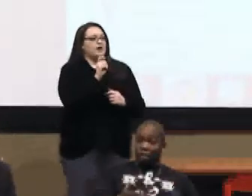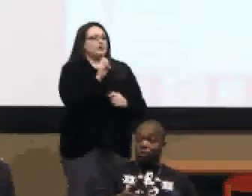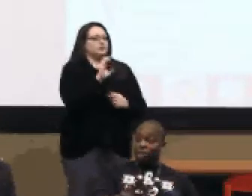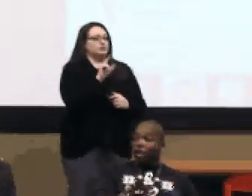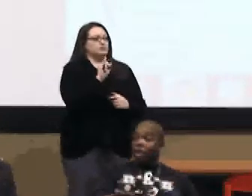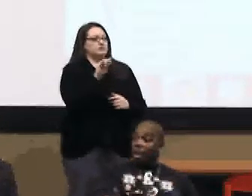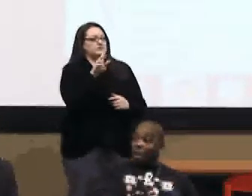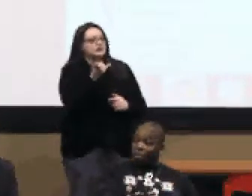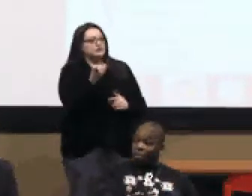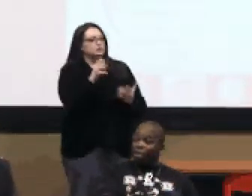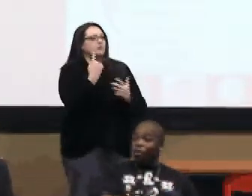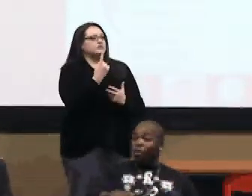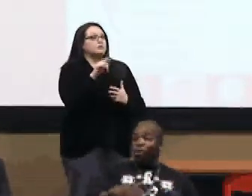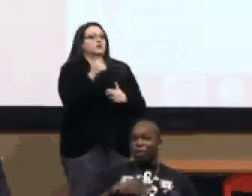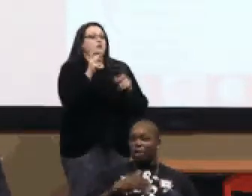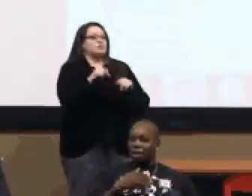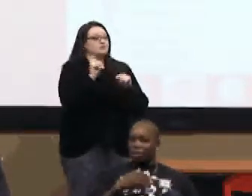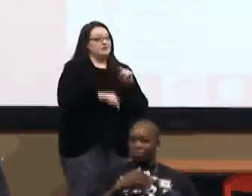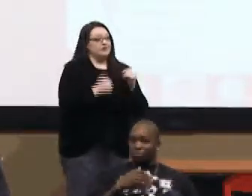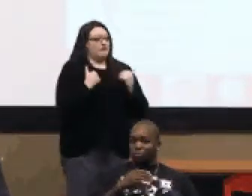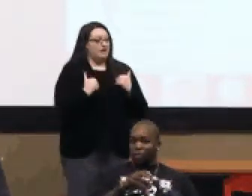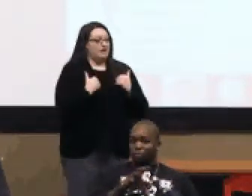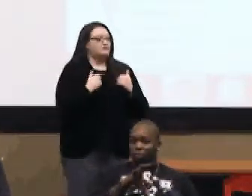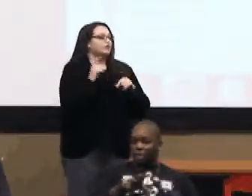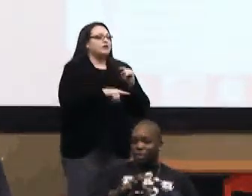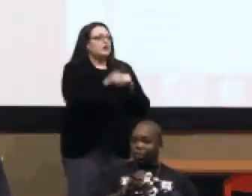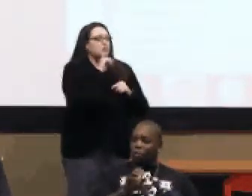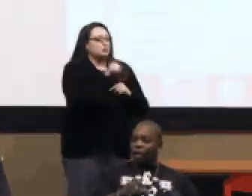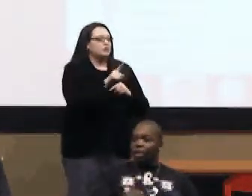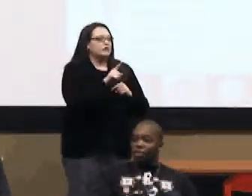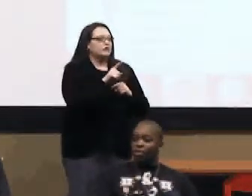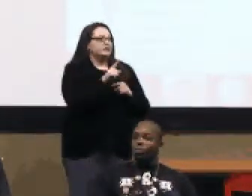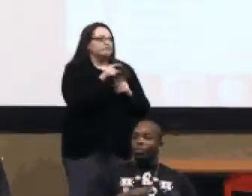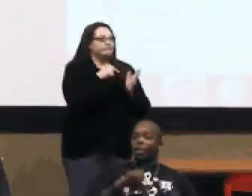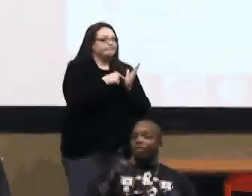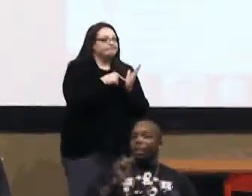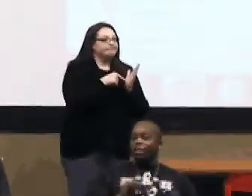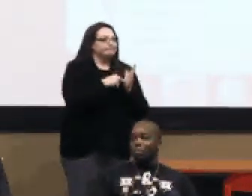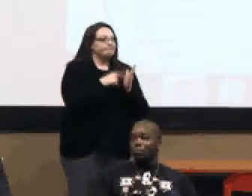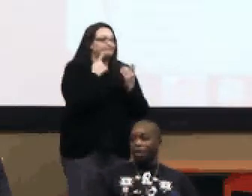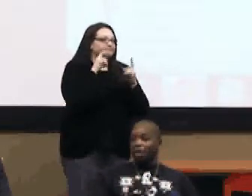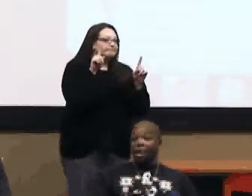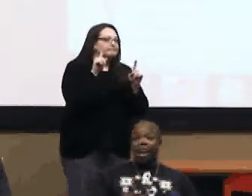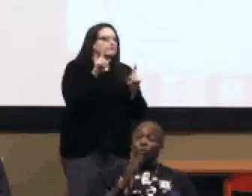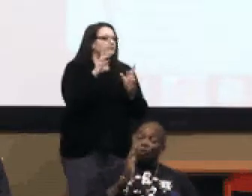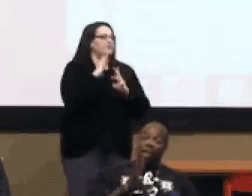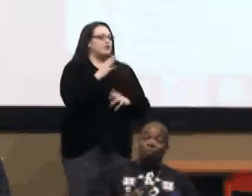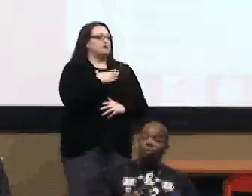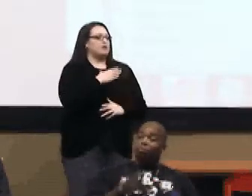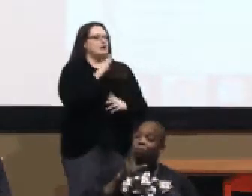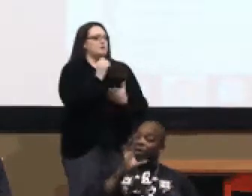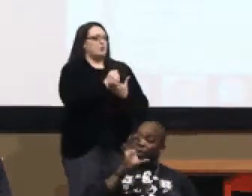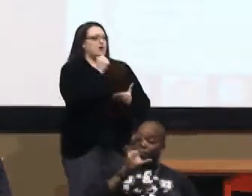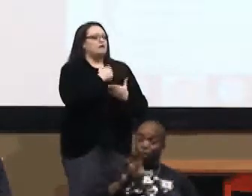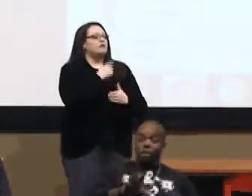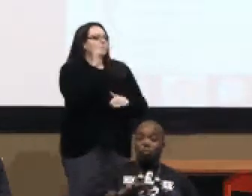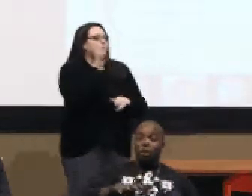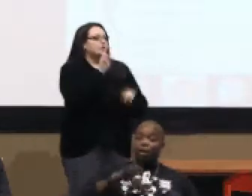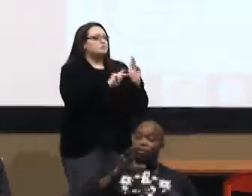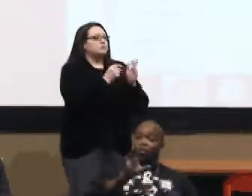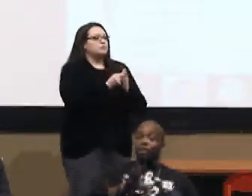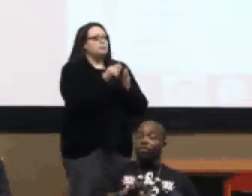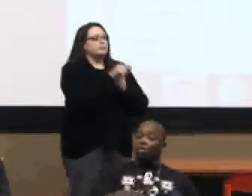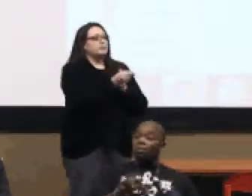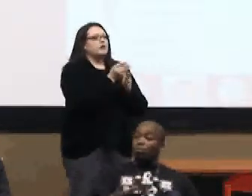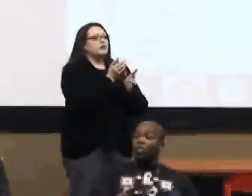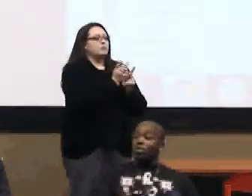that someone else can't have or can't really reach or aspire to, great, that's my brand. I've watched people purchase